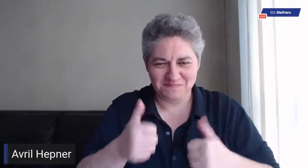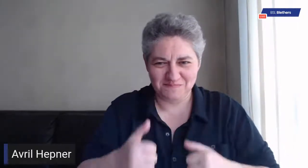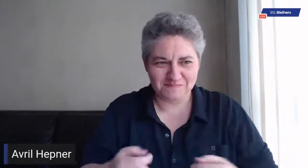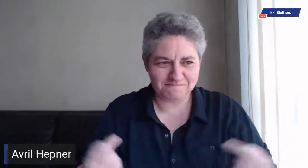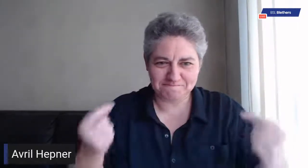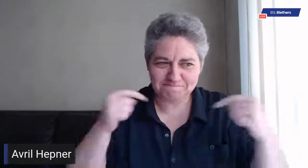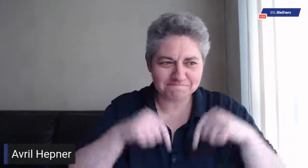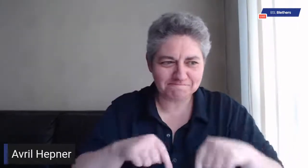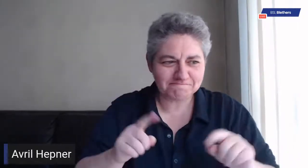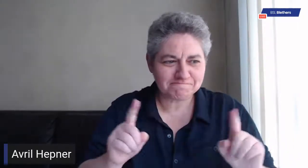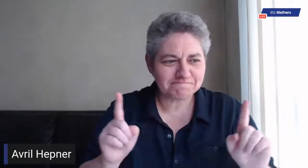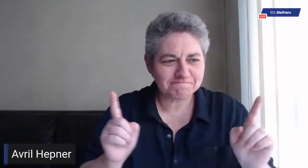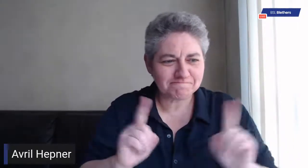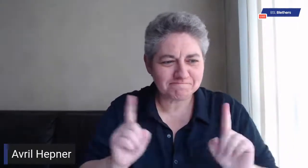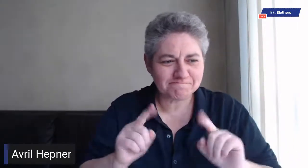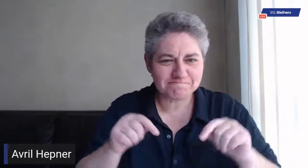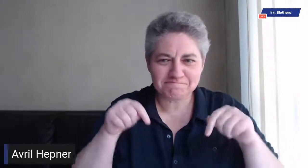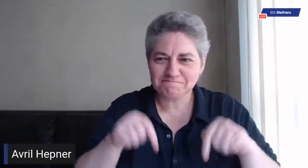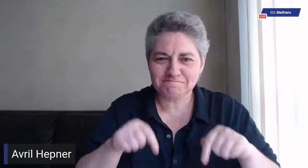Hello, everyone.